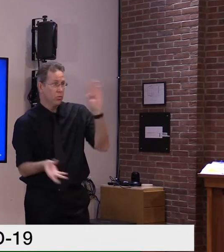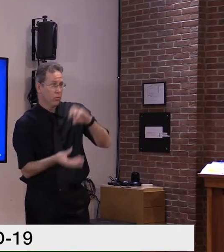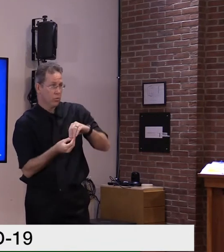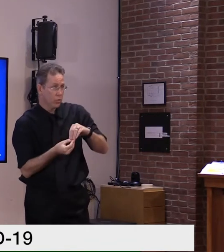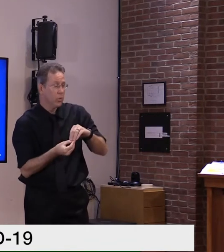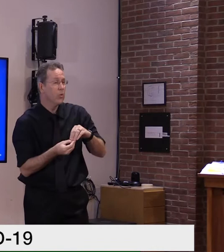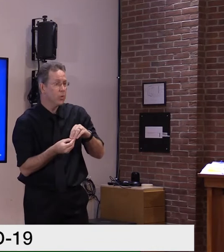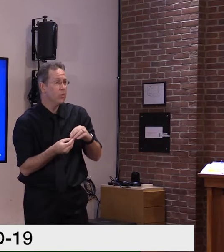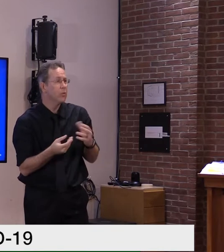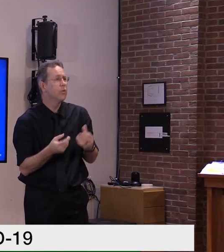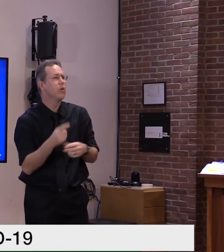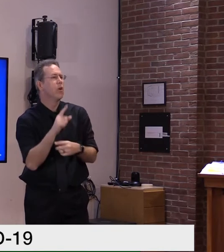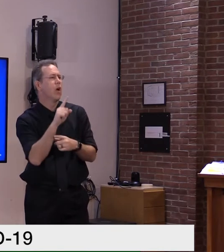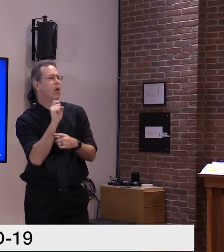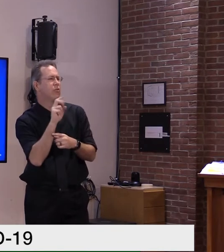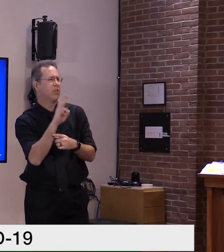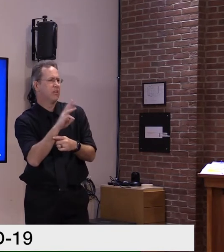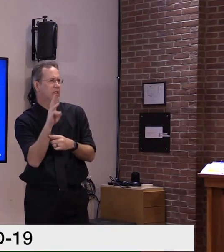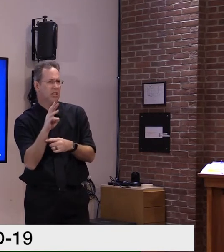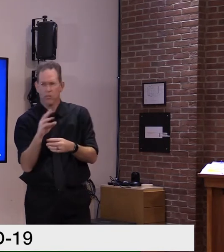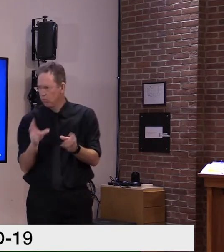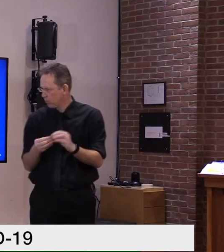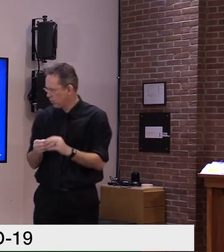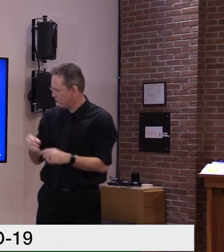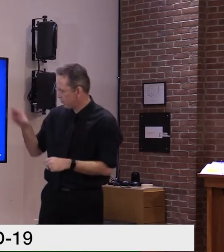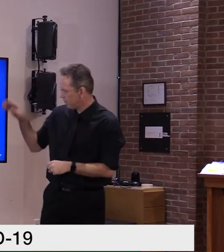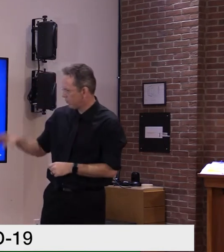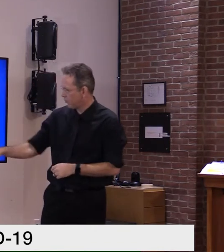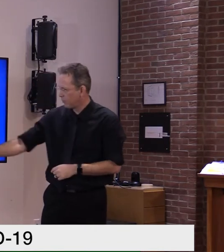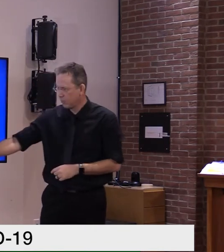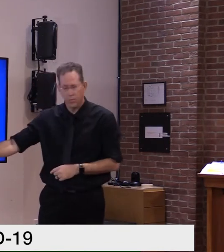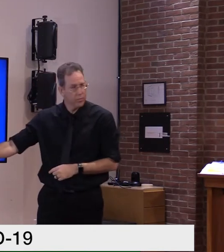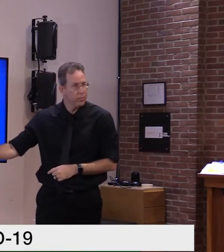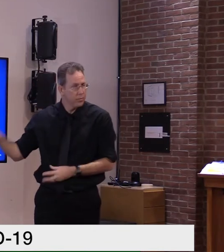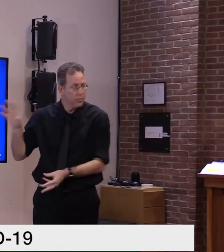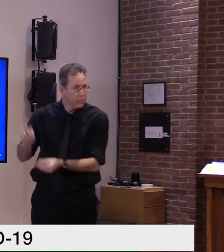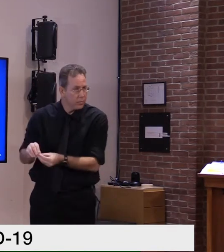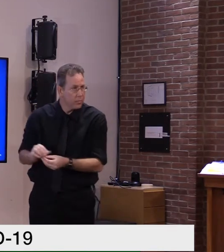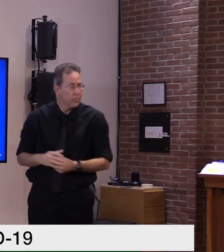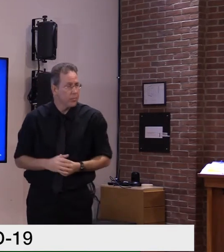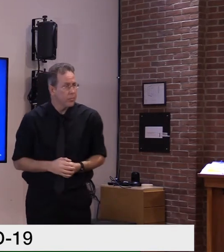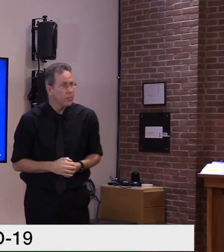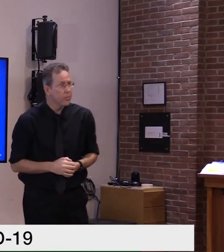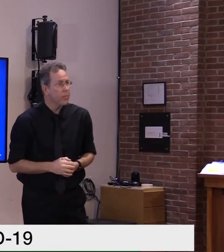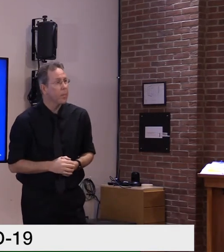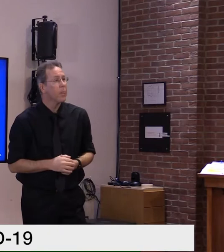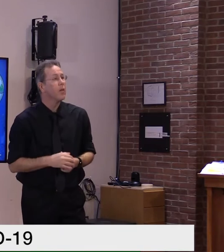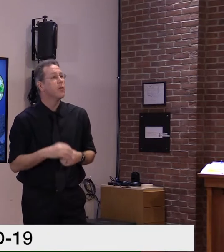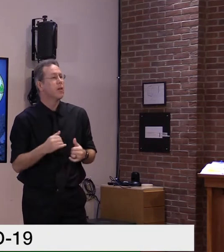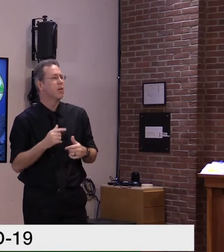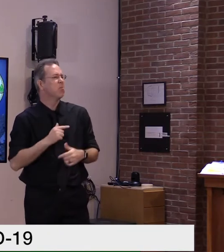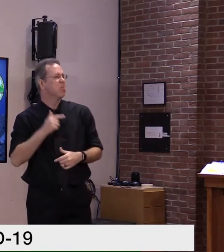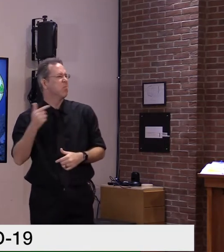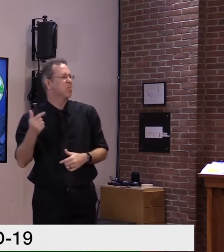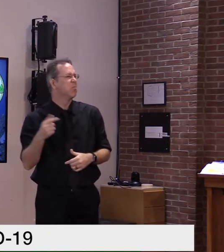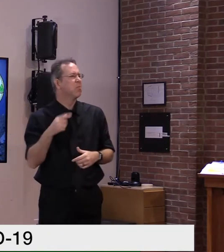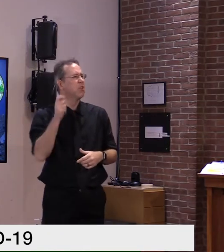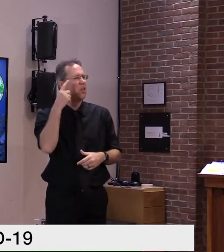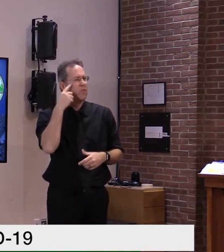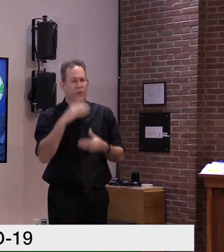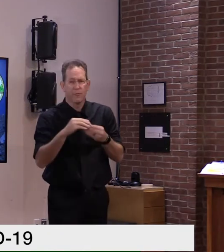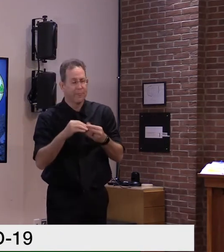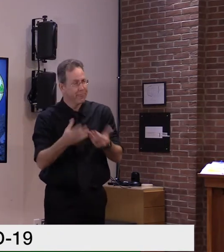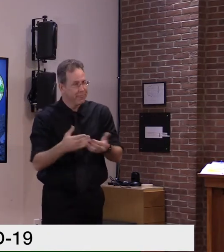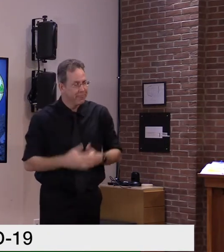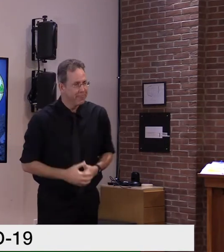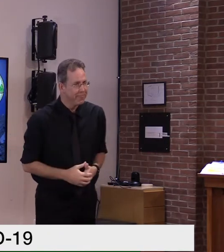in outbreaks to 166. At this time, I would like to turn it back over to the governor.